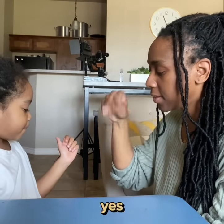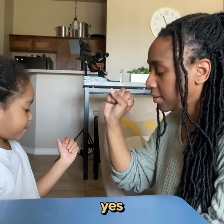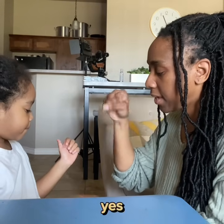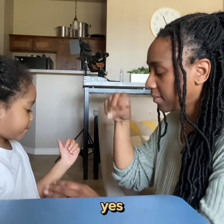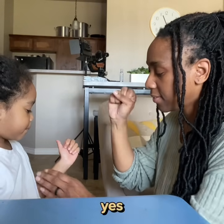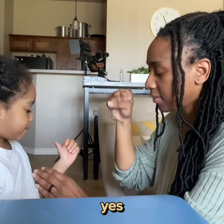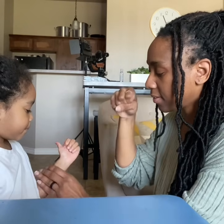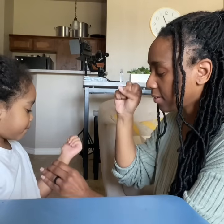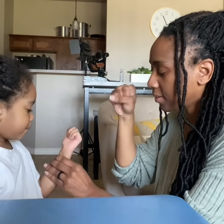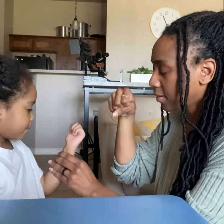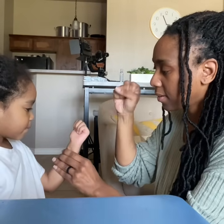Yes?